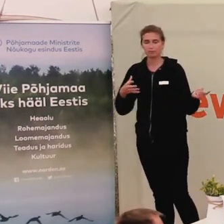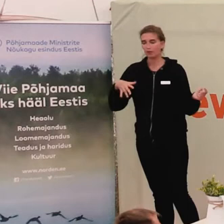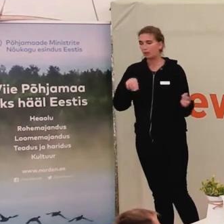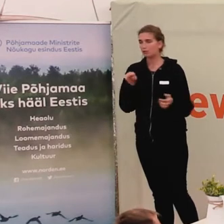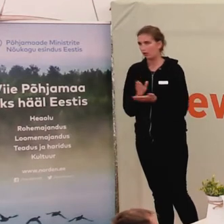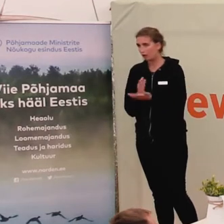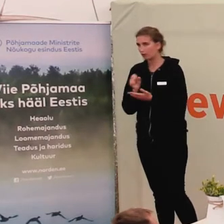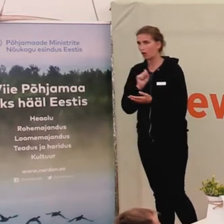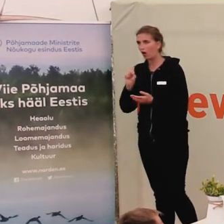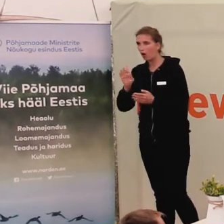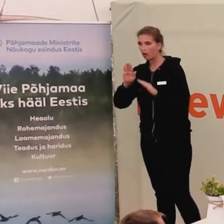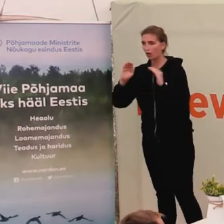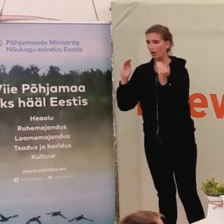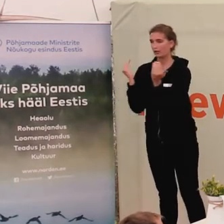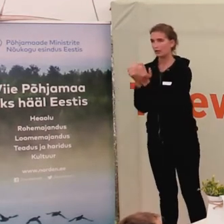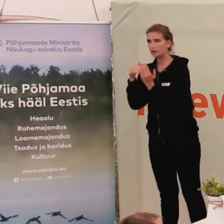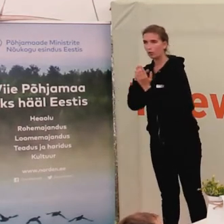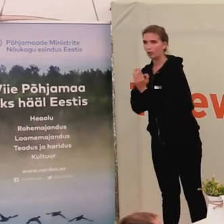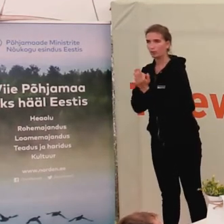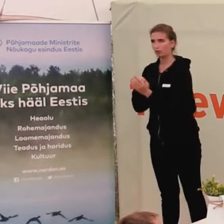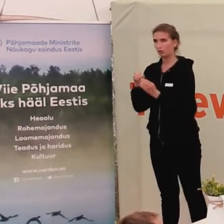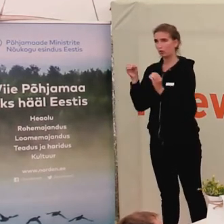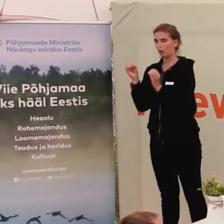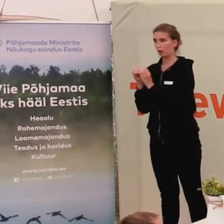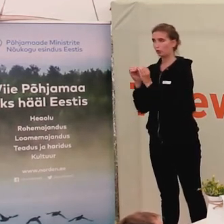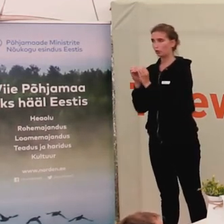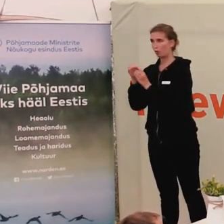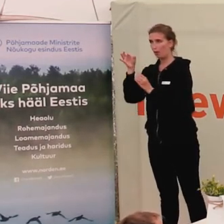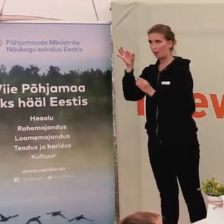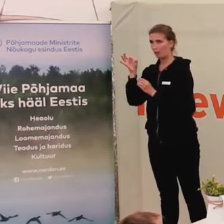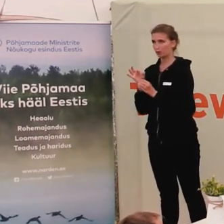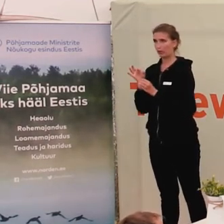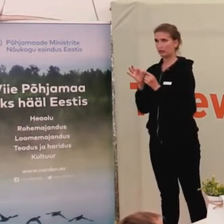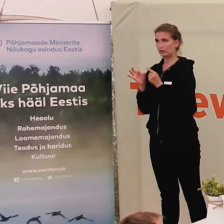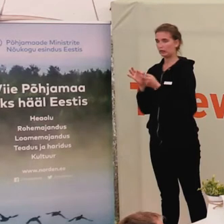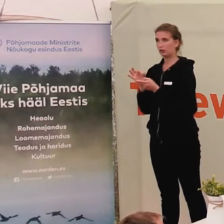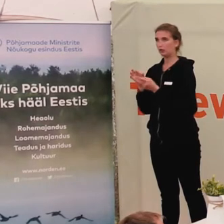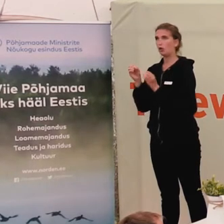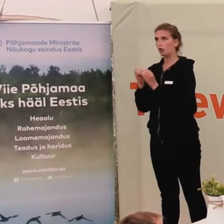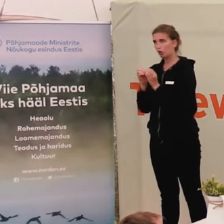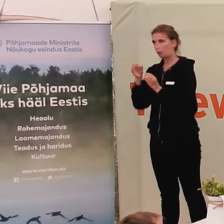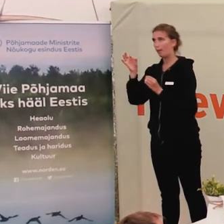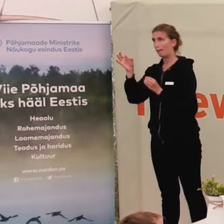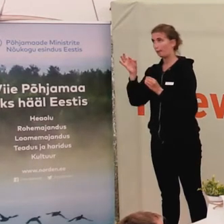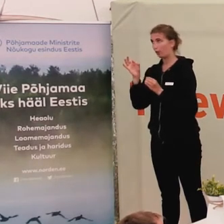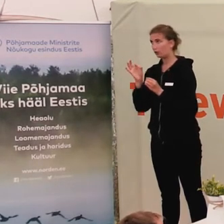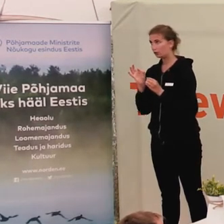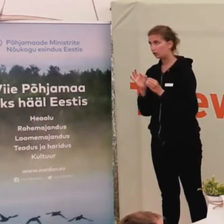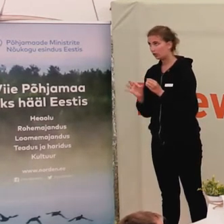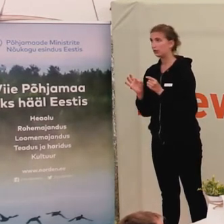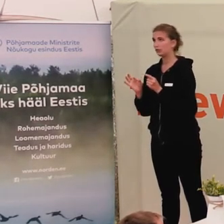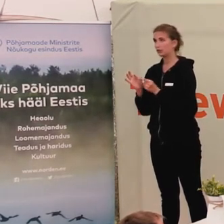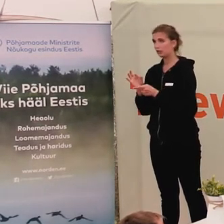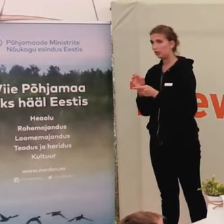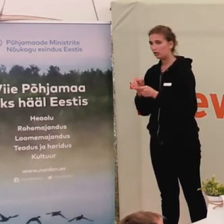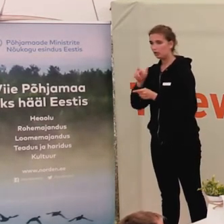at the environmental footprint of the 10% richest people, 10% richest mm-hmm. part of the population,